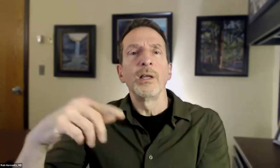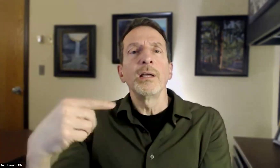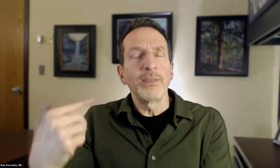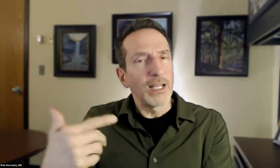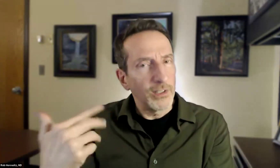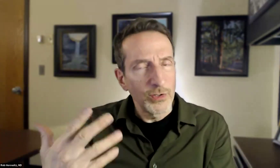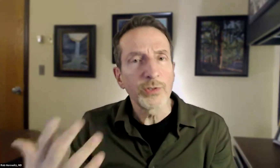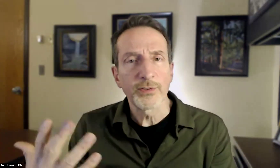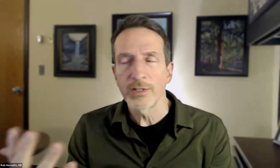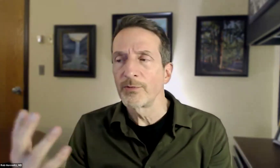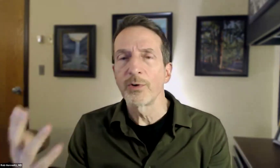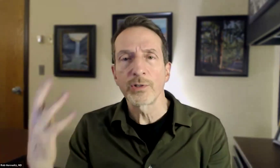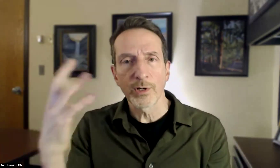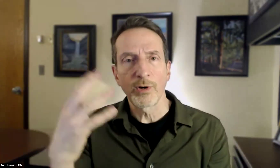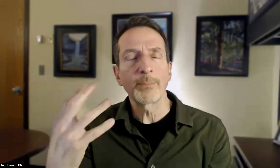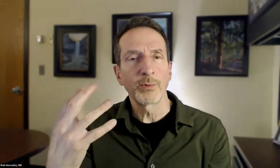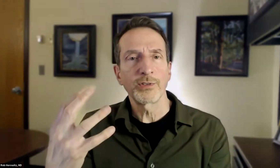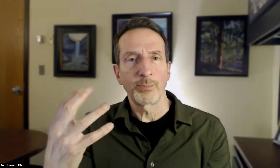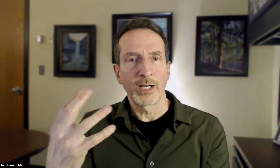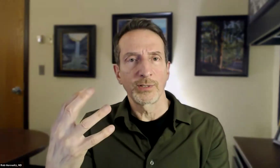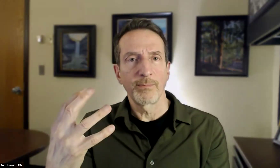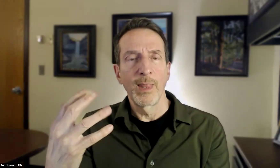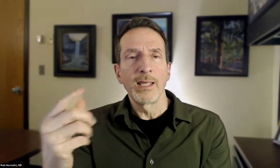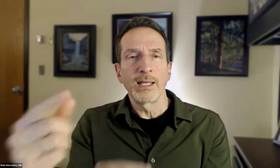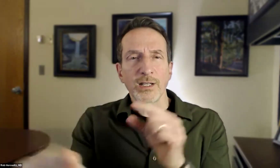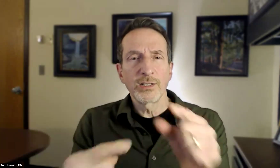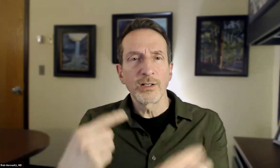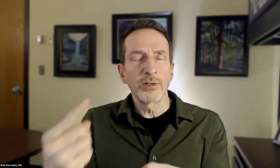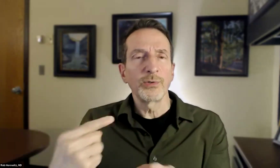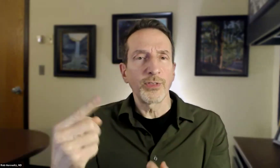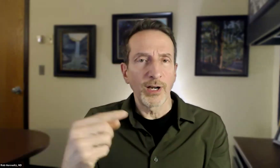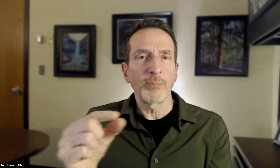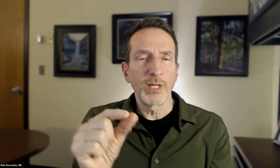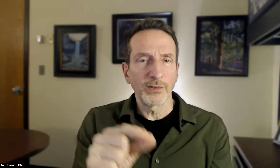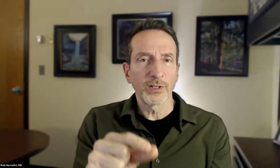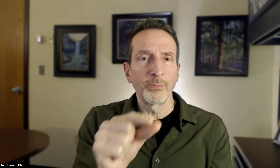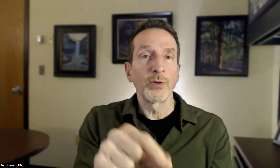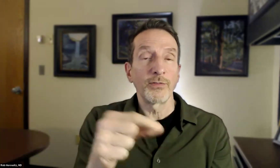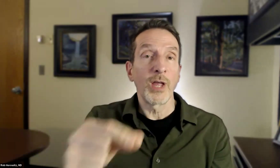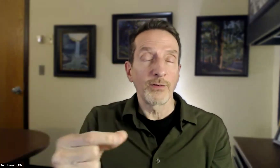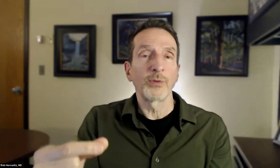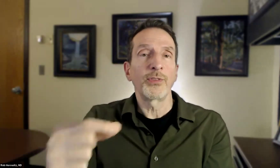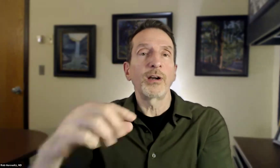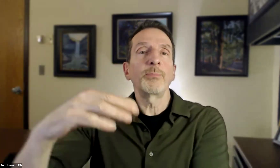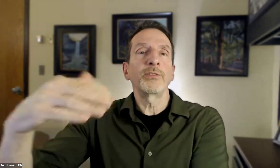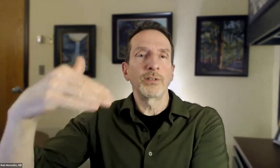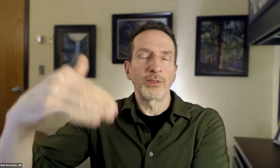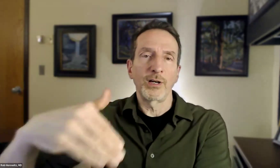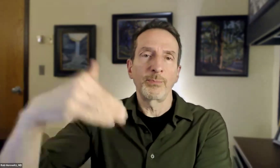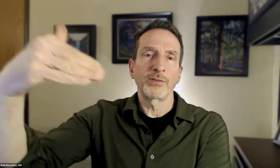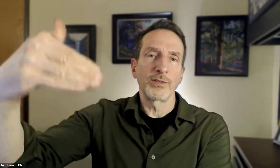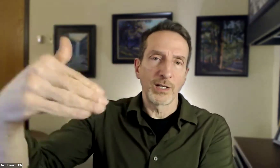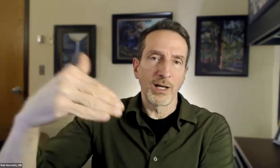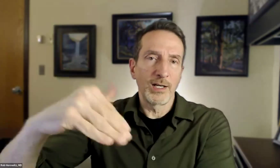medicine. And that is useful for some folks who are grappling with depression. It doesn't include the therapy as a component. If you have your own therapist